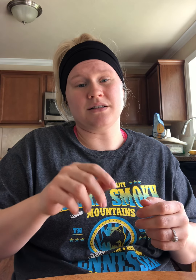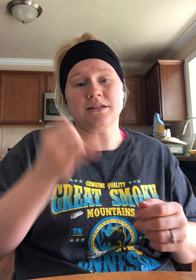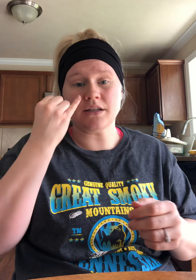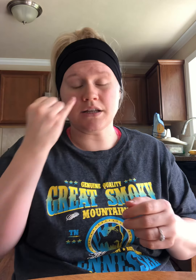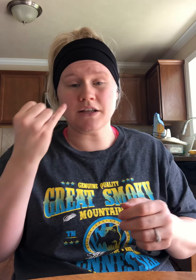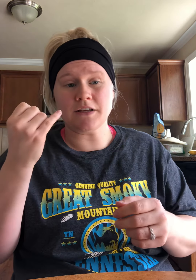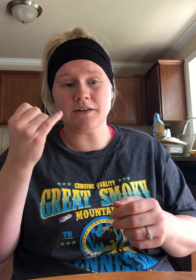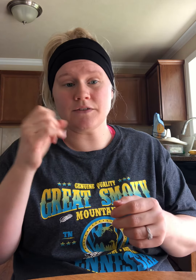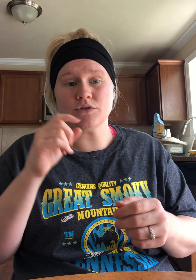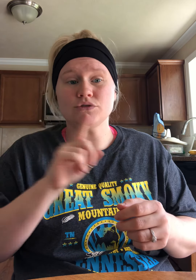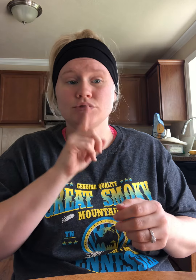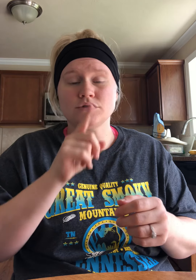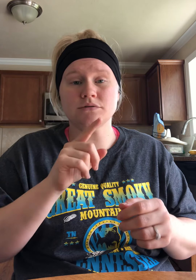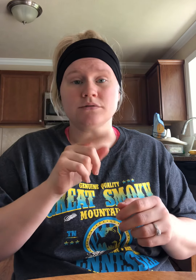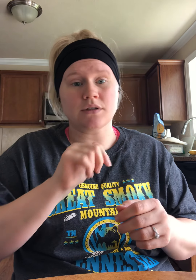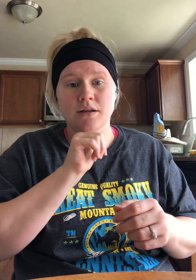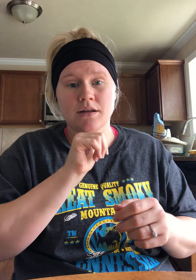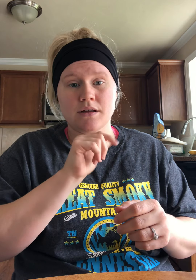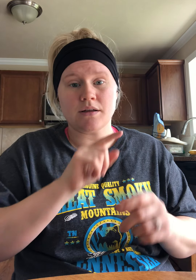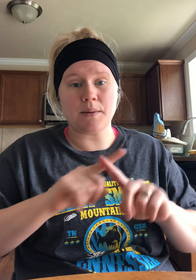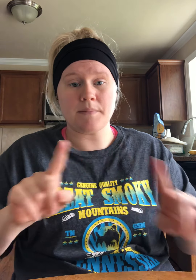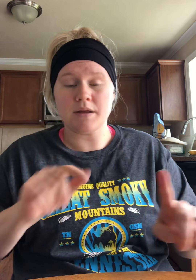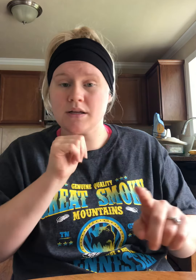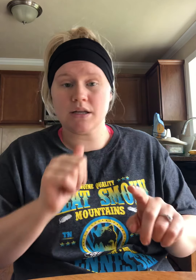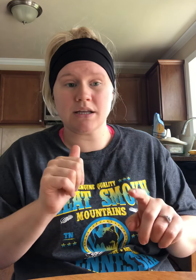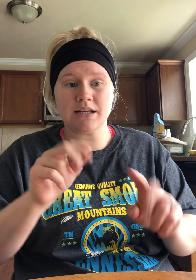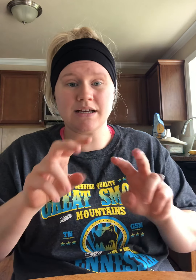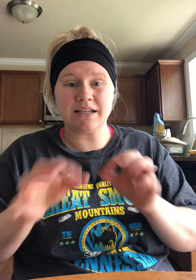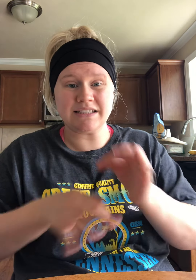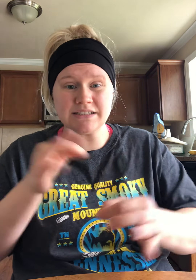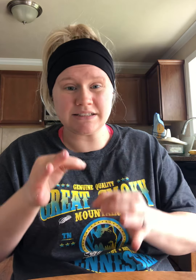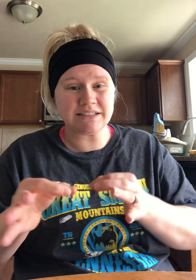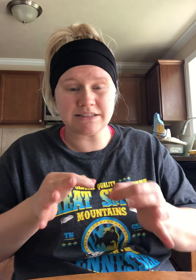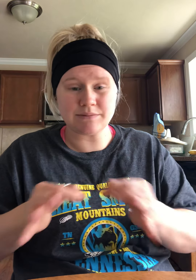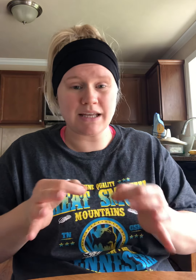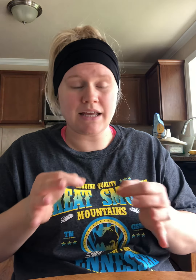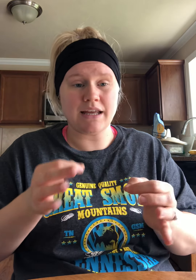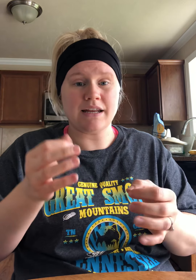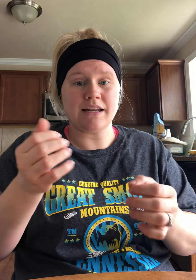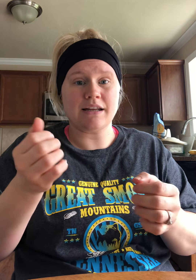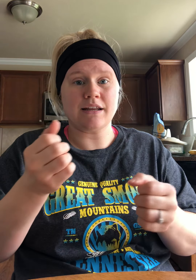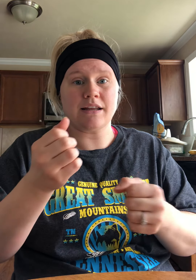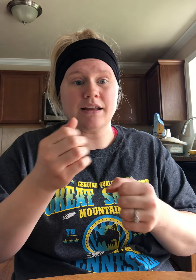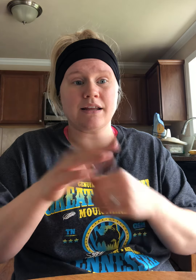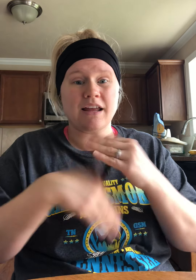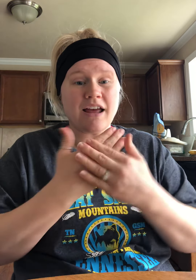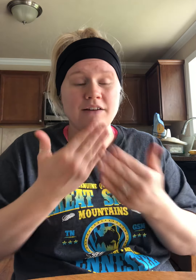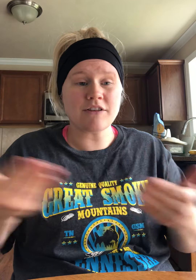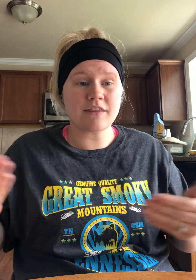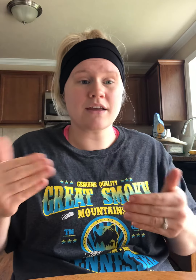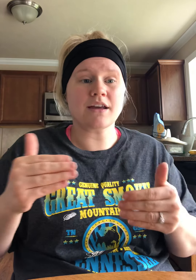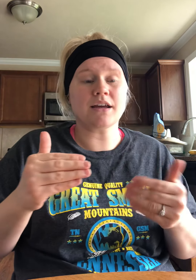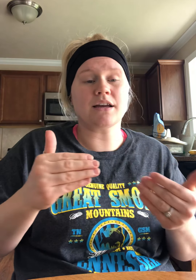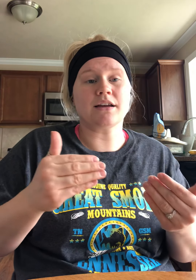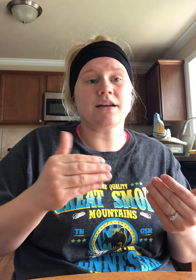well, once again, you try to explain more of it. So as a tangible example, let's say that you